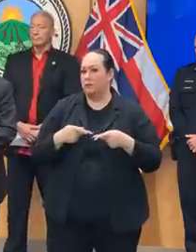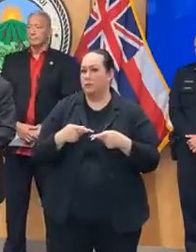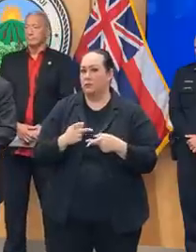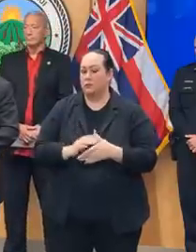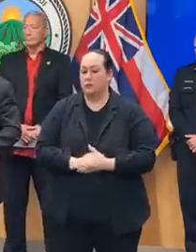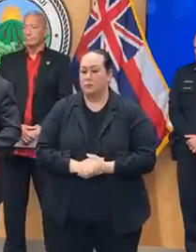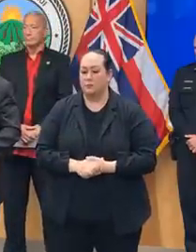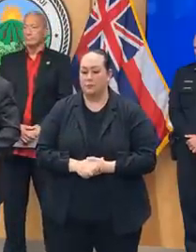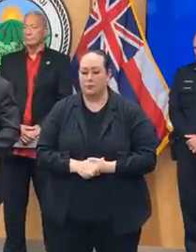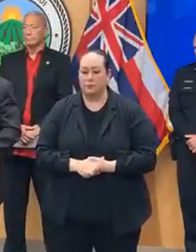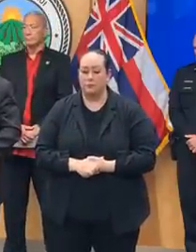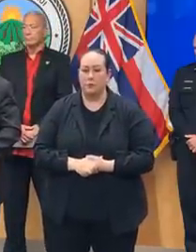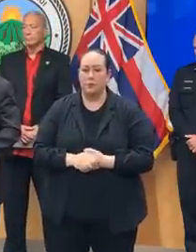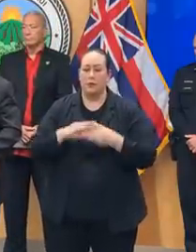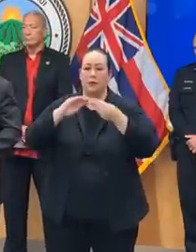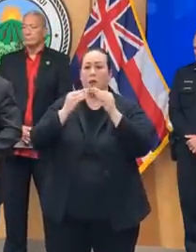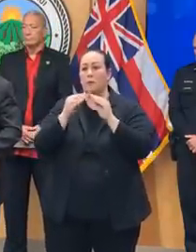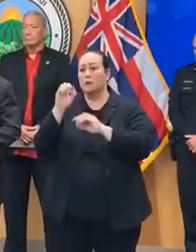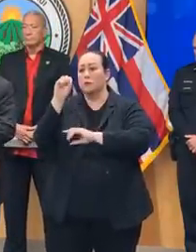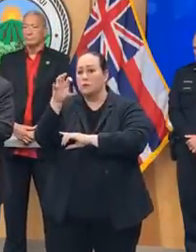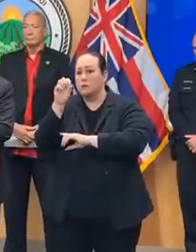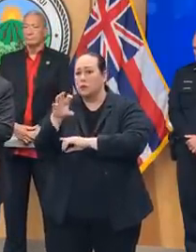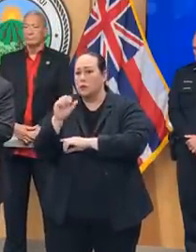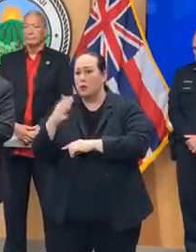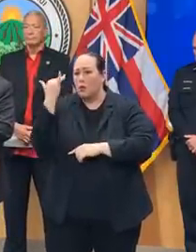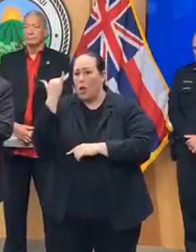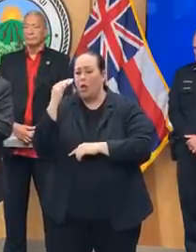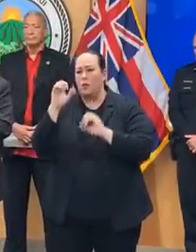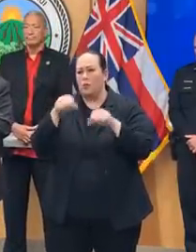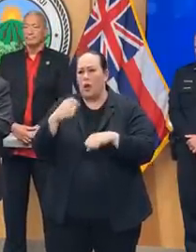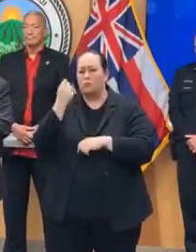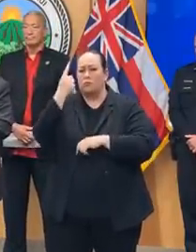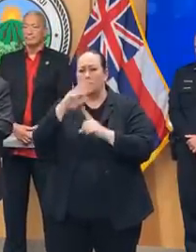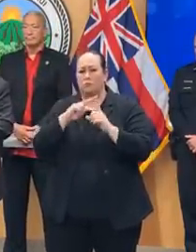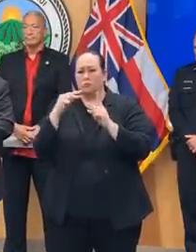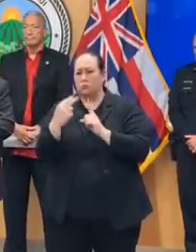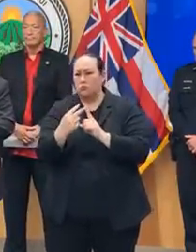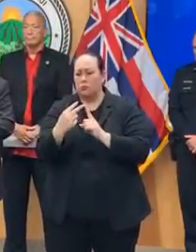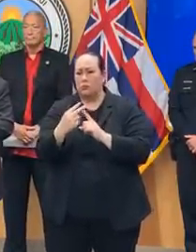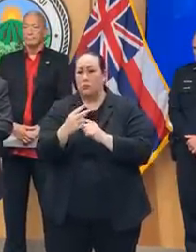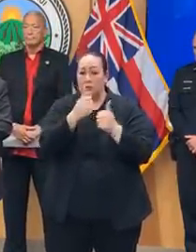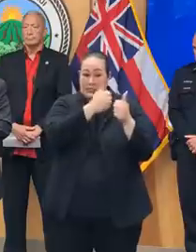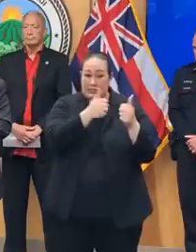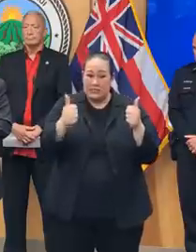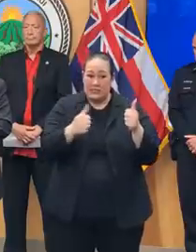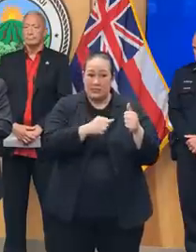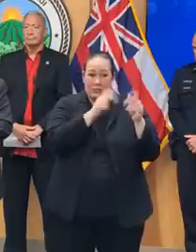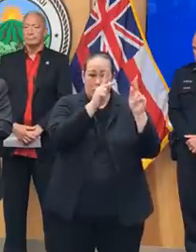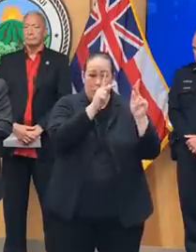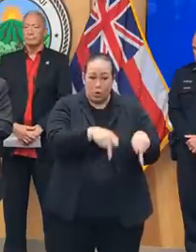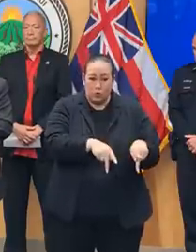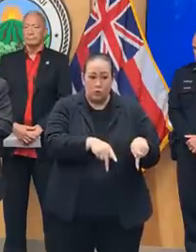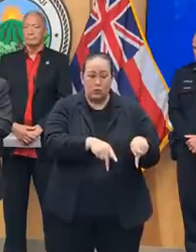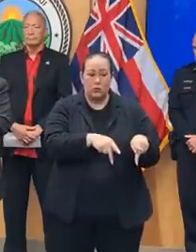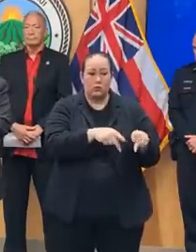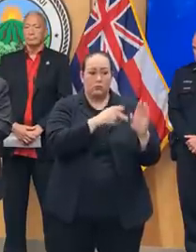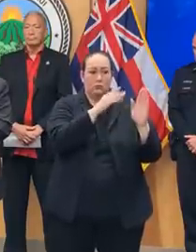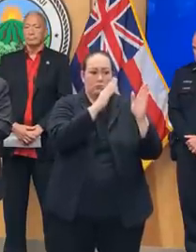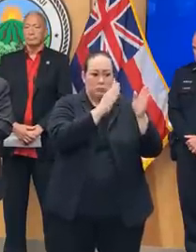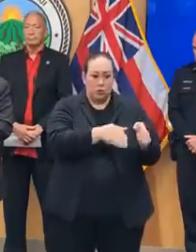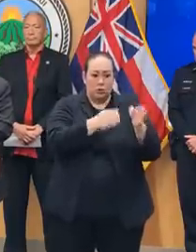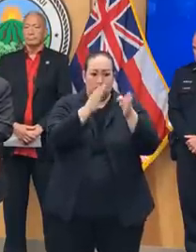So we share these numbers with you so you can have perspective, but one individual by one individual, it makes